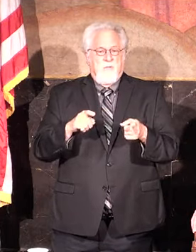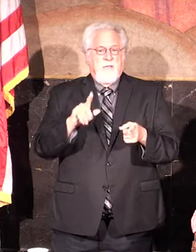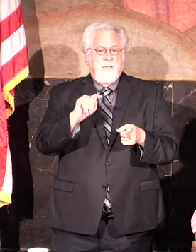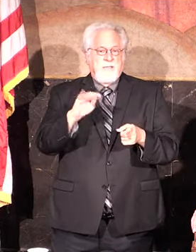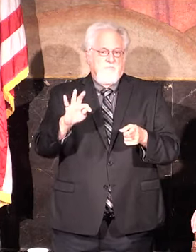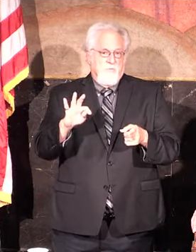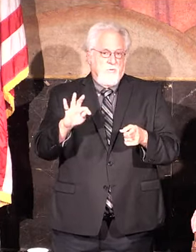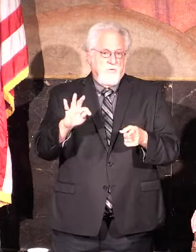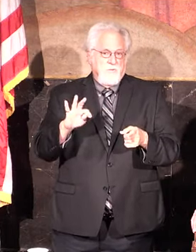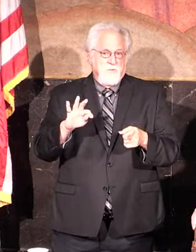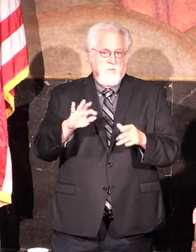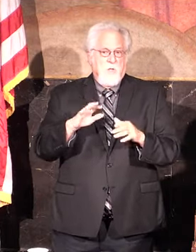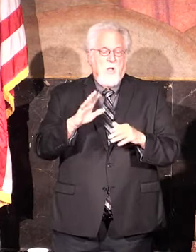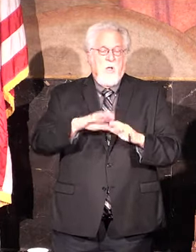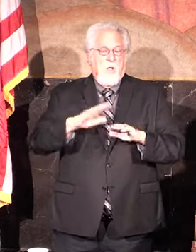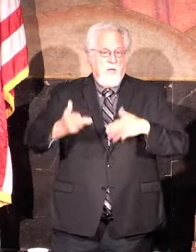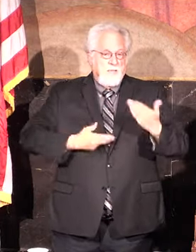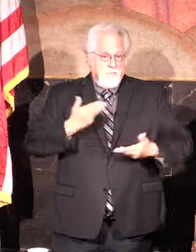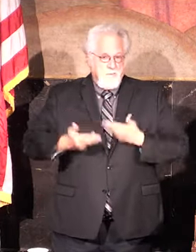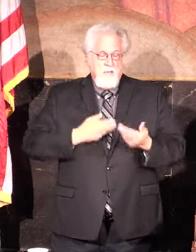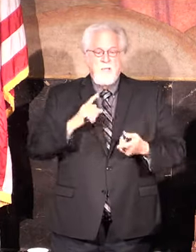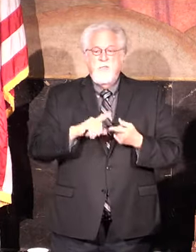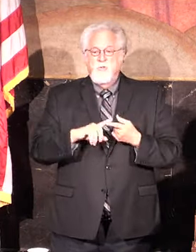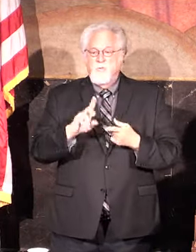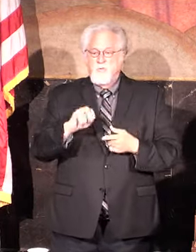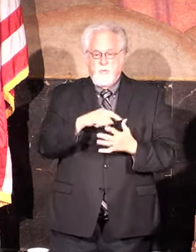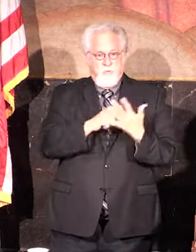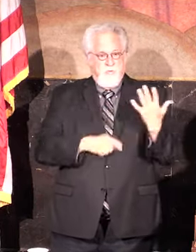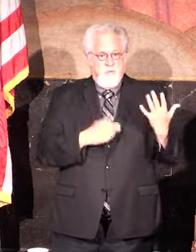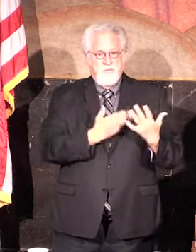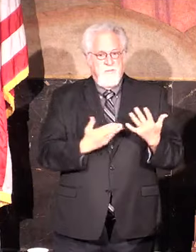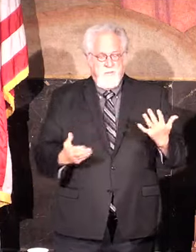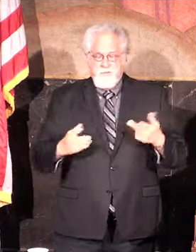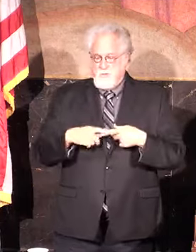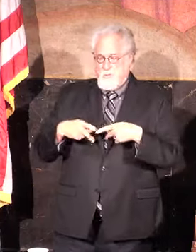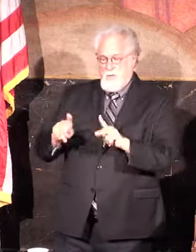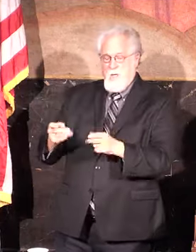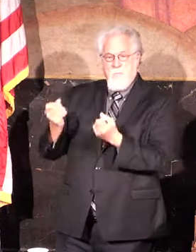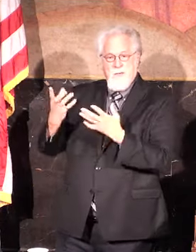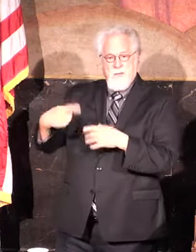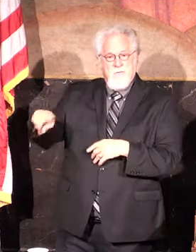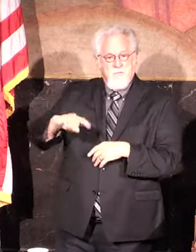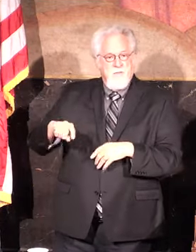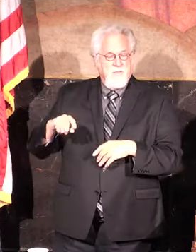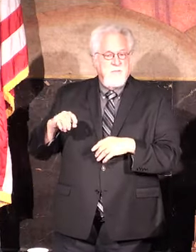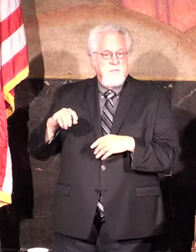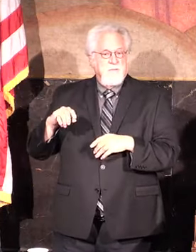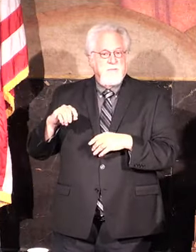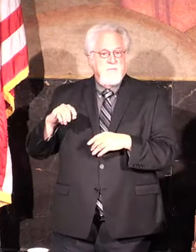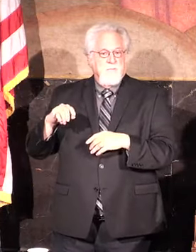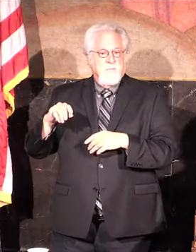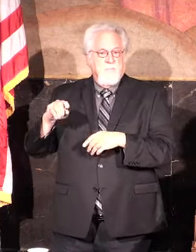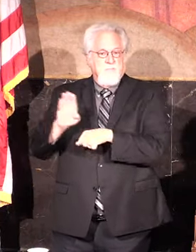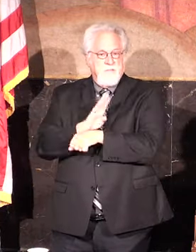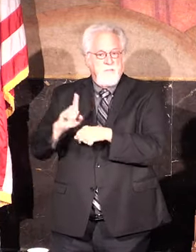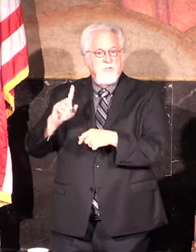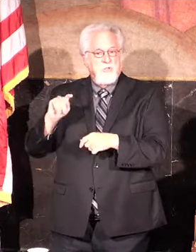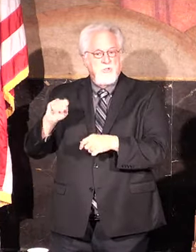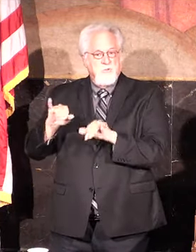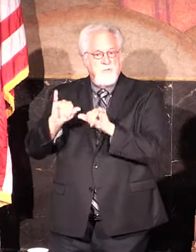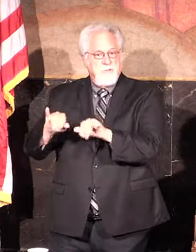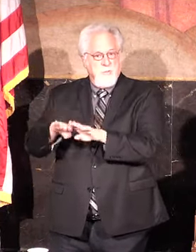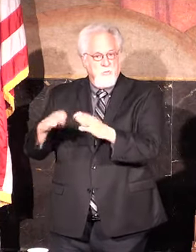Force on hospitality in order to do these things to allow as many of these establishments as possible to